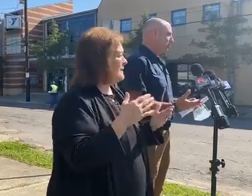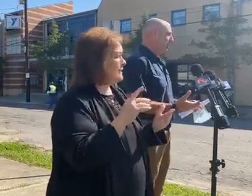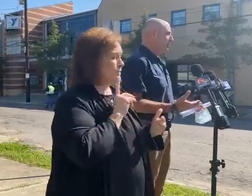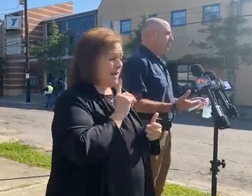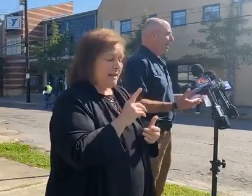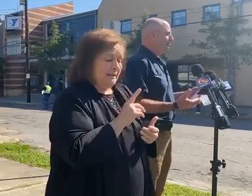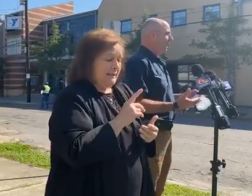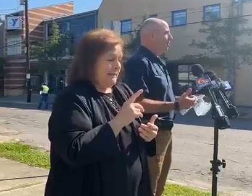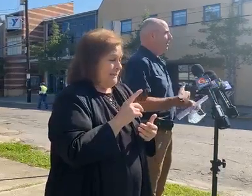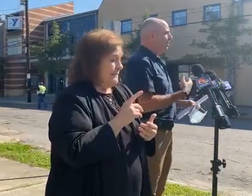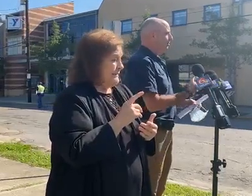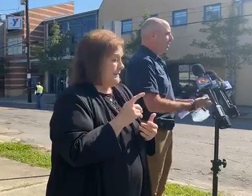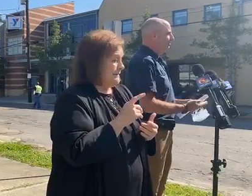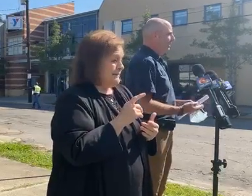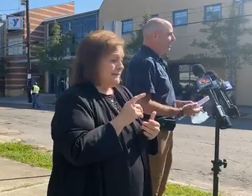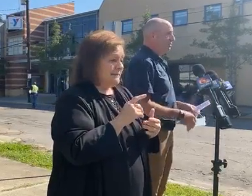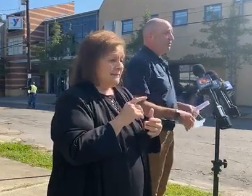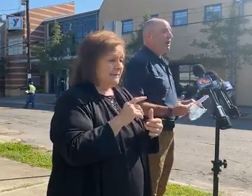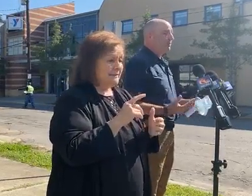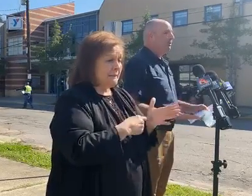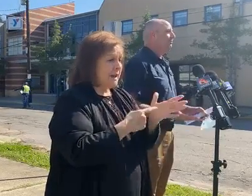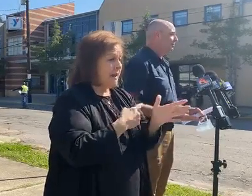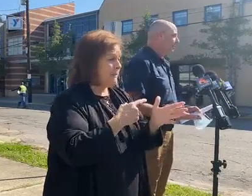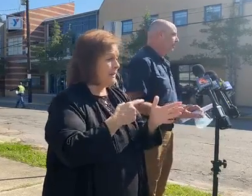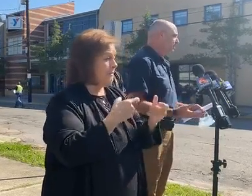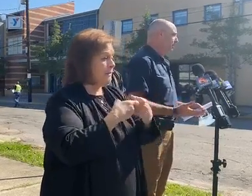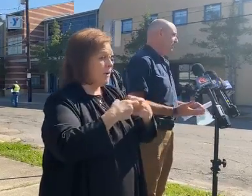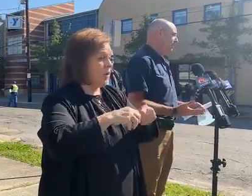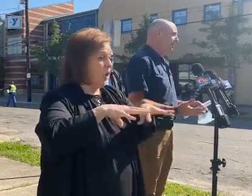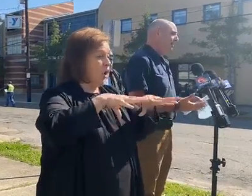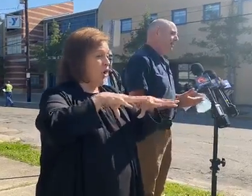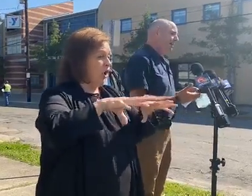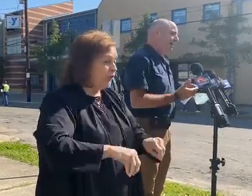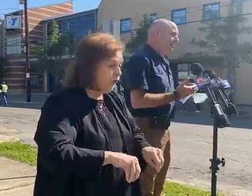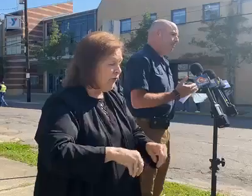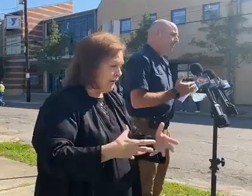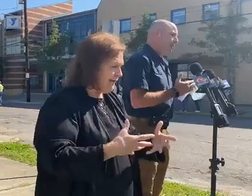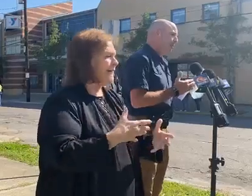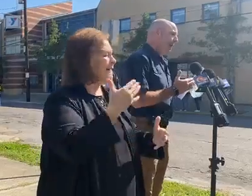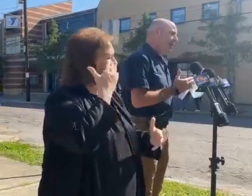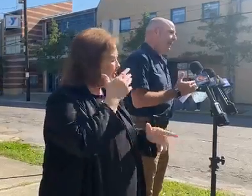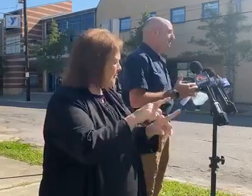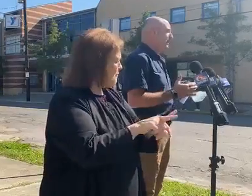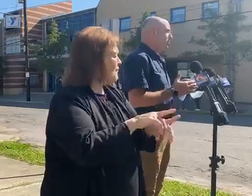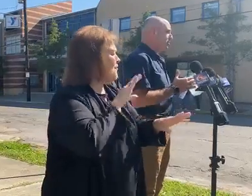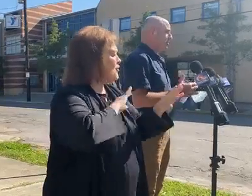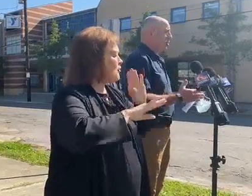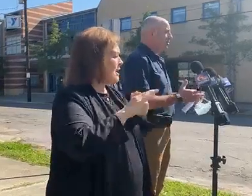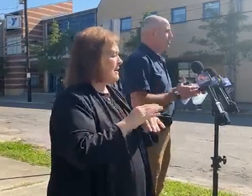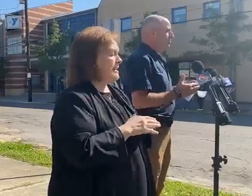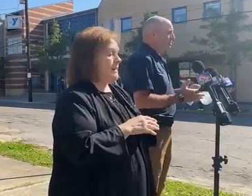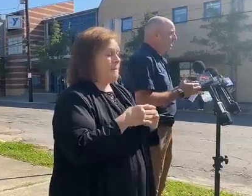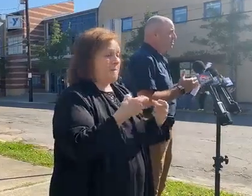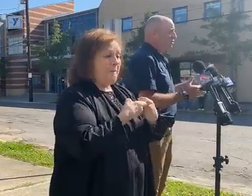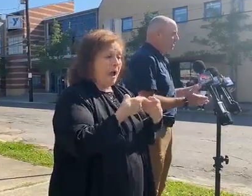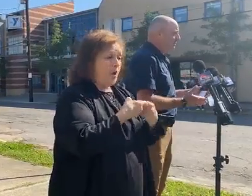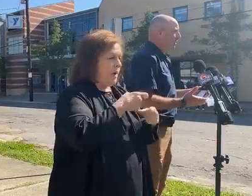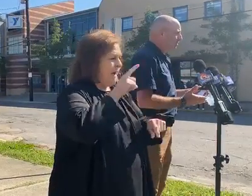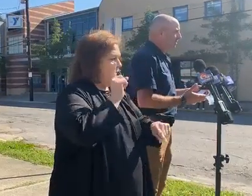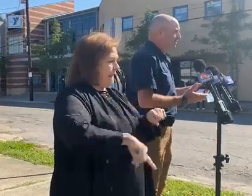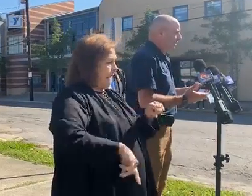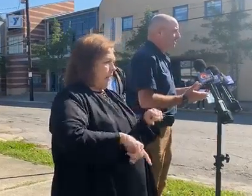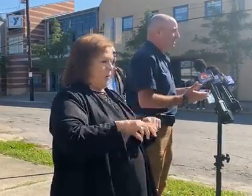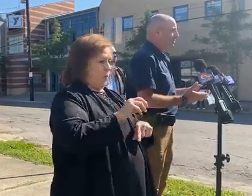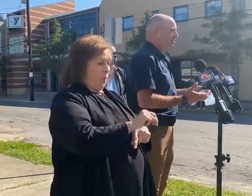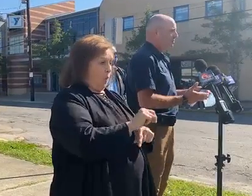equally frustrating when you have power and it goes off again. And there's a couple of different things happening. Power can't be restored street by street